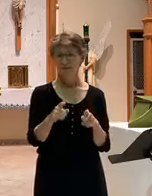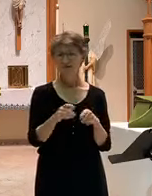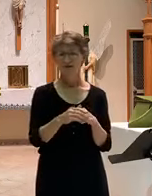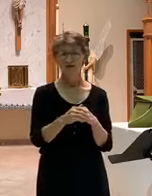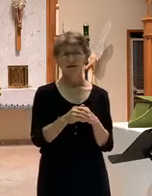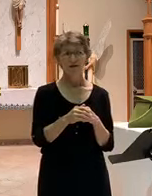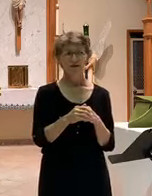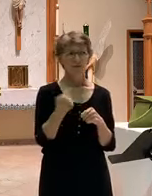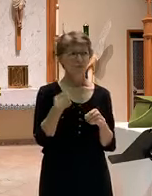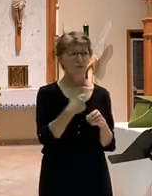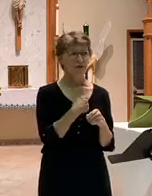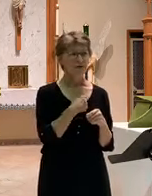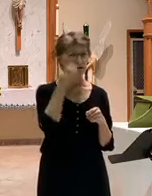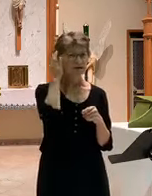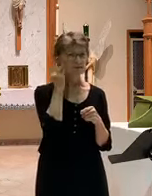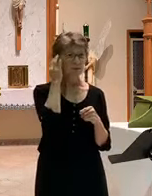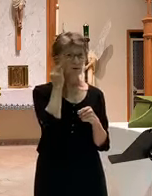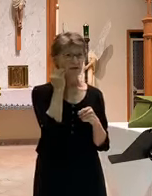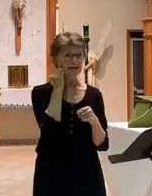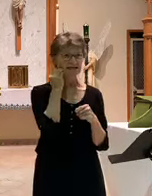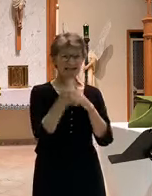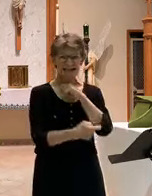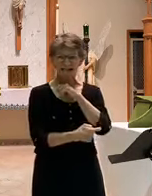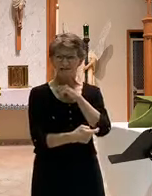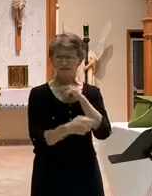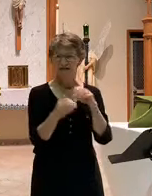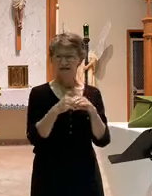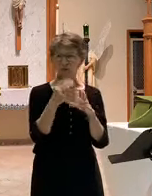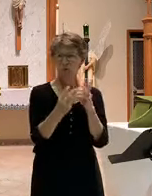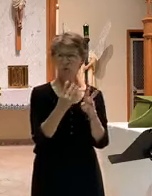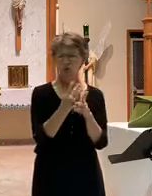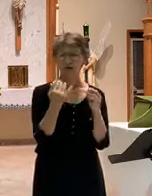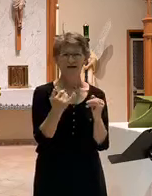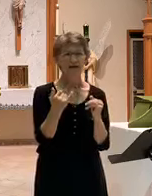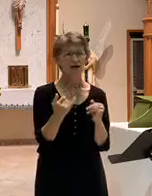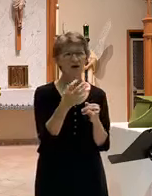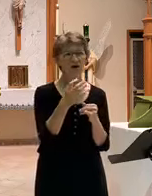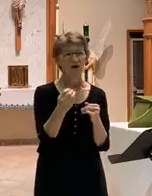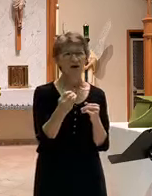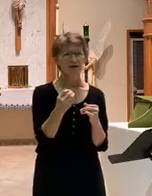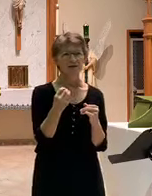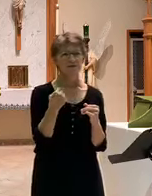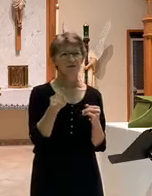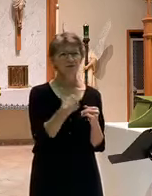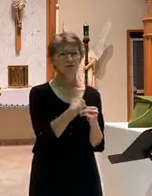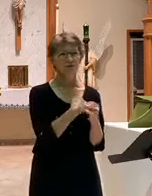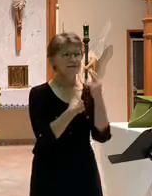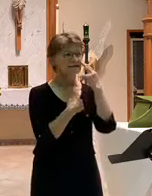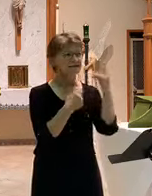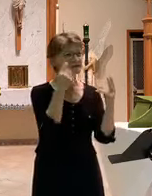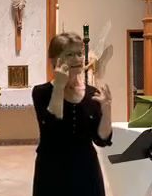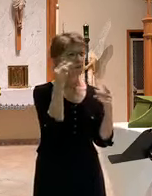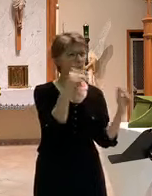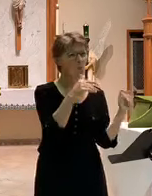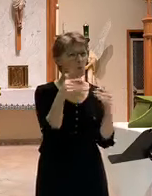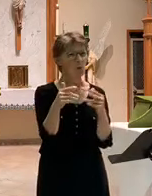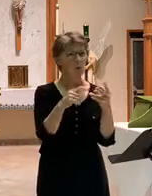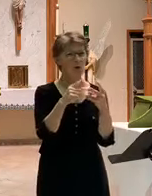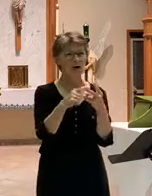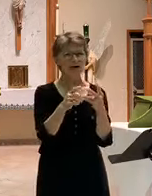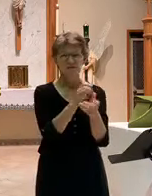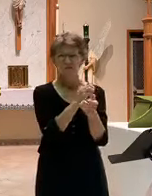we're actually experiencing the evils of this world, when we're looking out at the world generally and we see war, we see